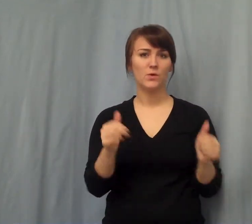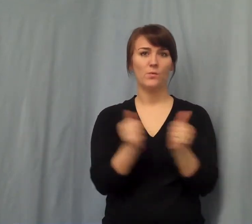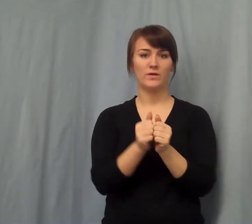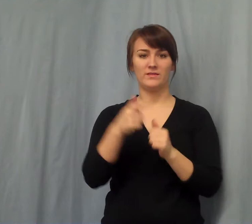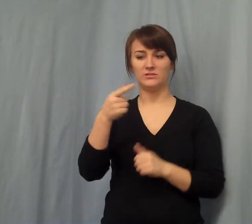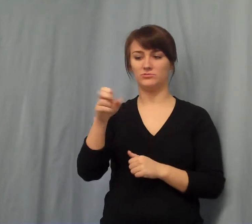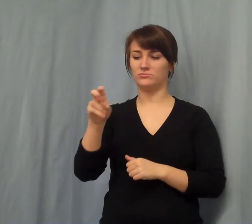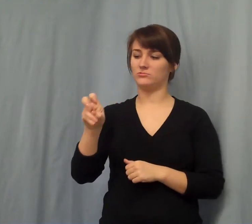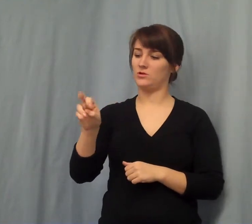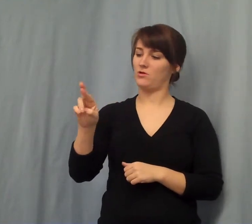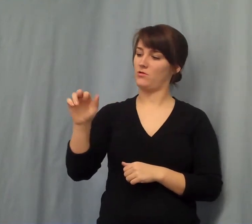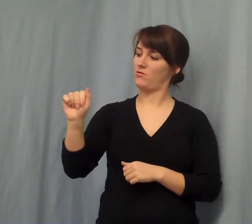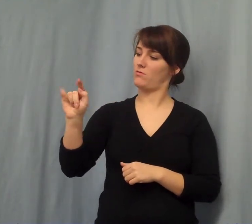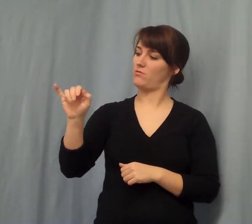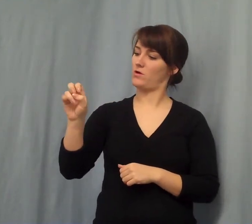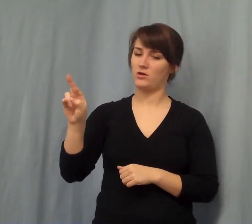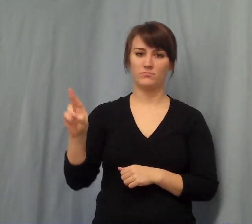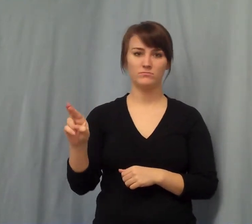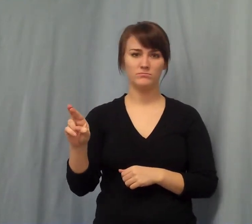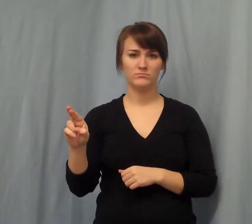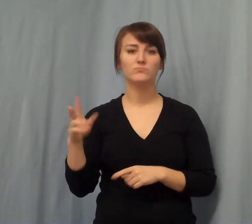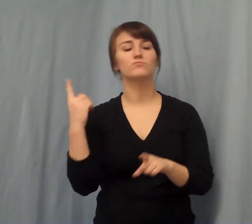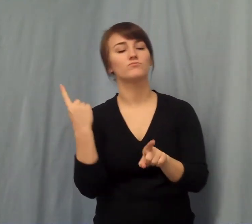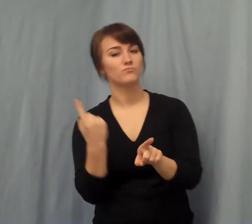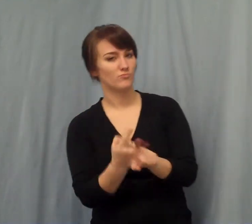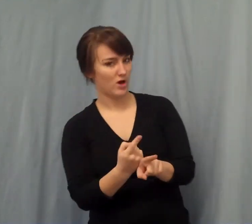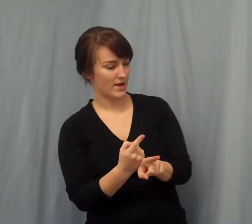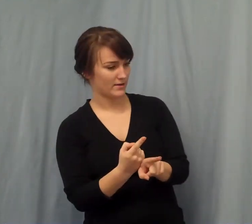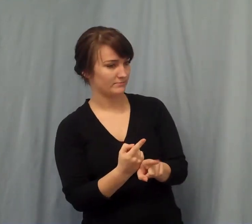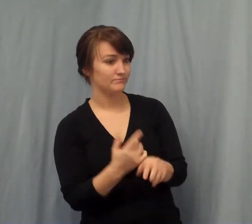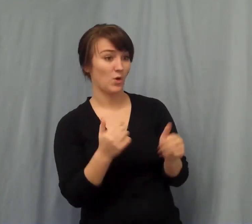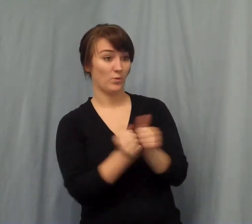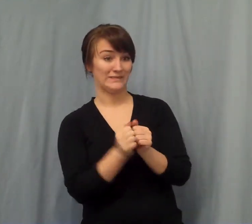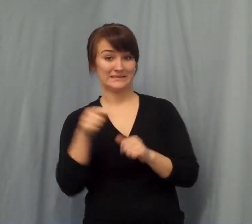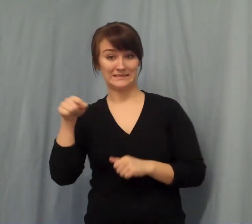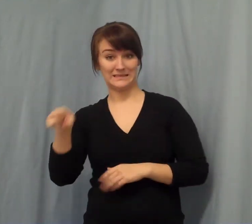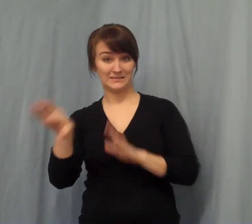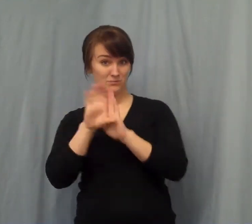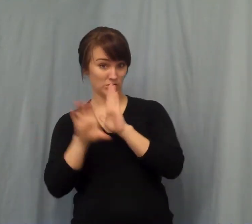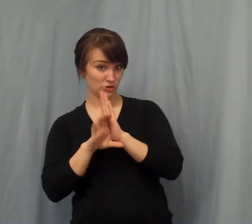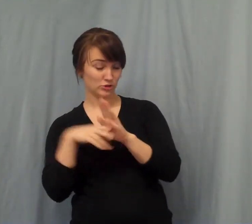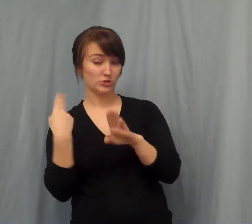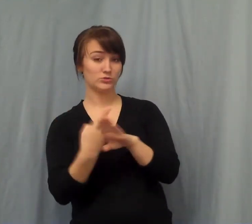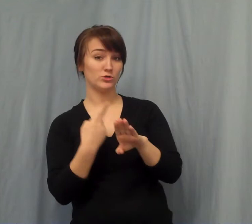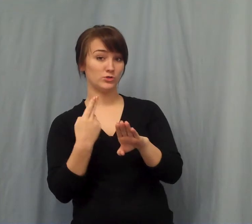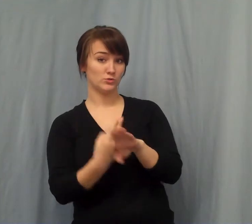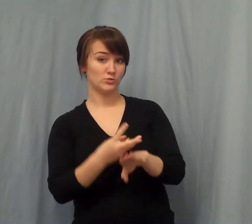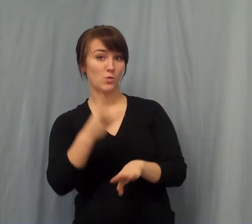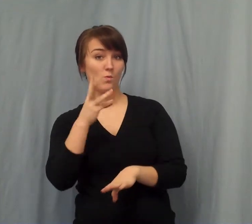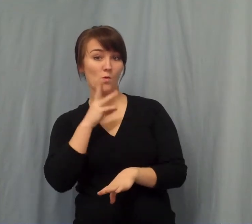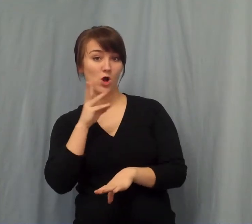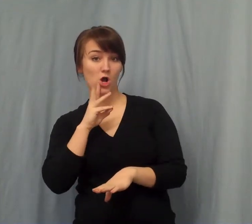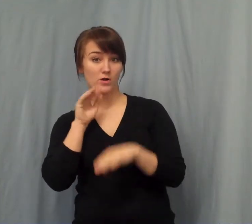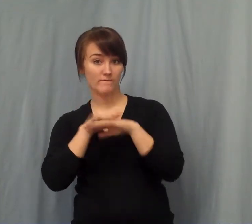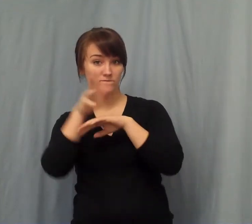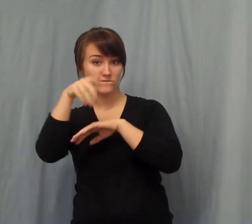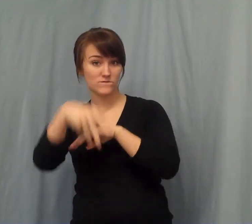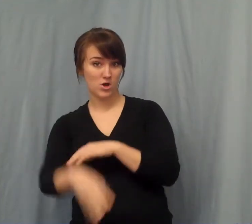can use, in this picture they used water flowing over a waterfall that spins something called a turbine,